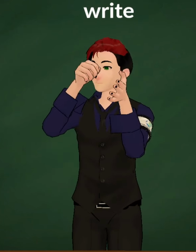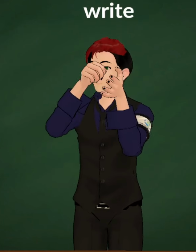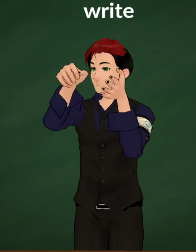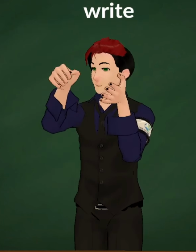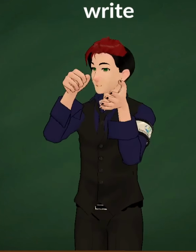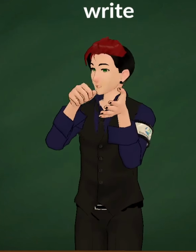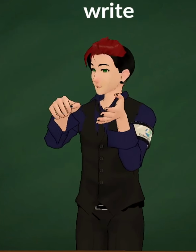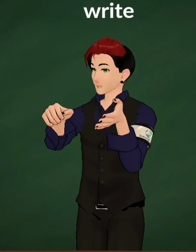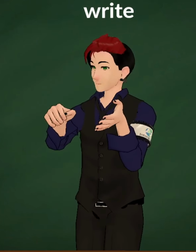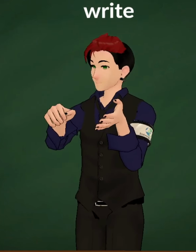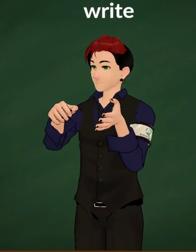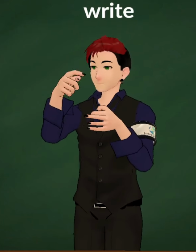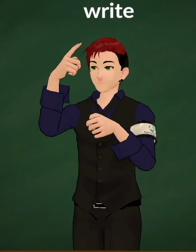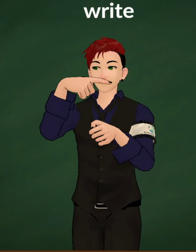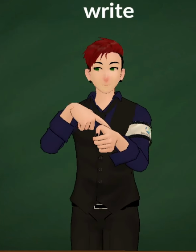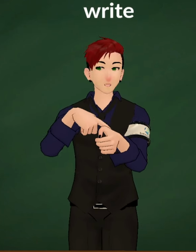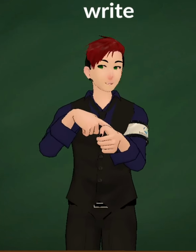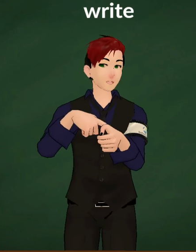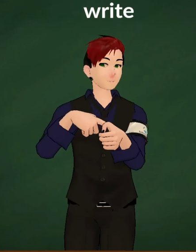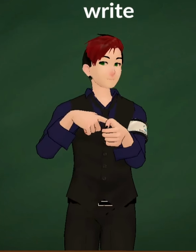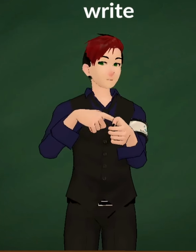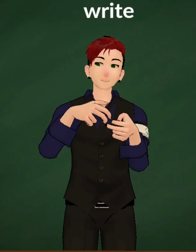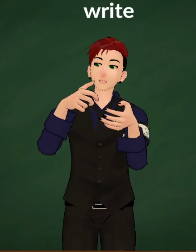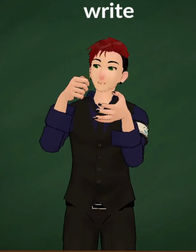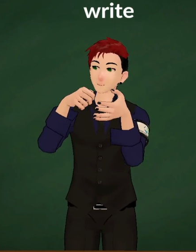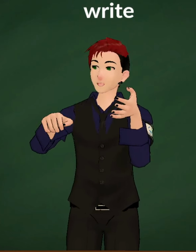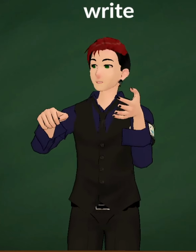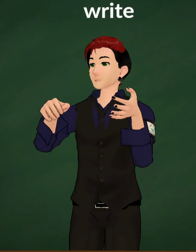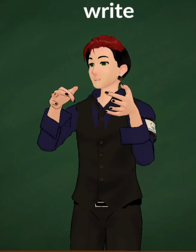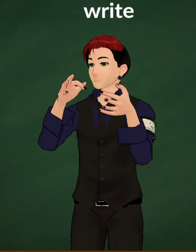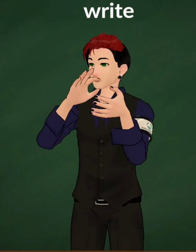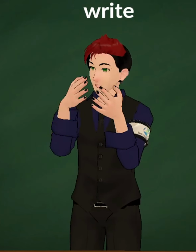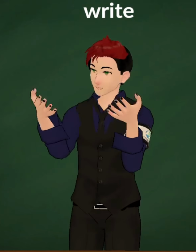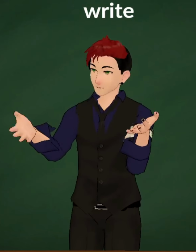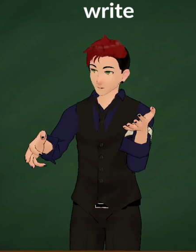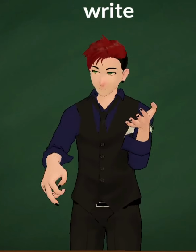if I'm writing 1 time, but if I'm writing a novel,